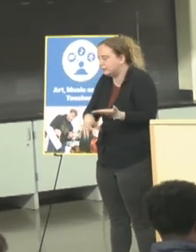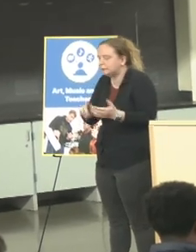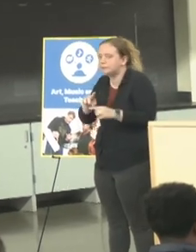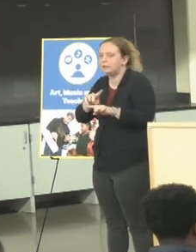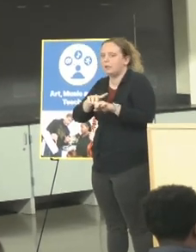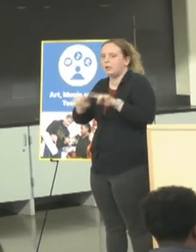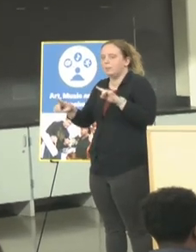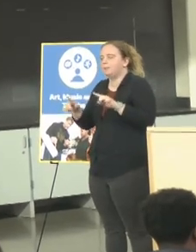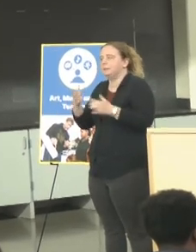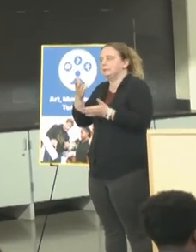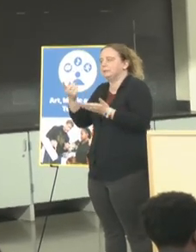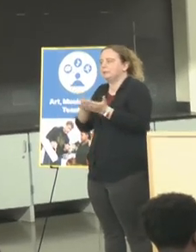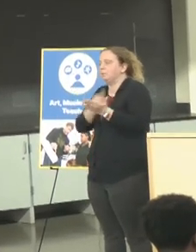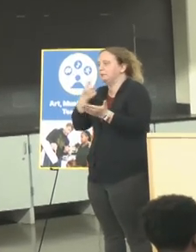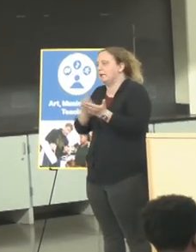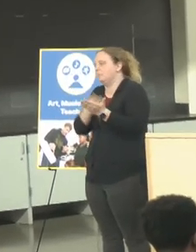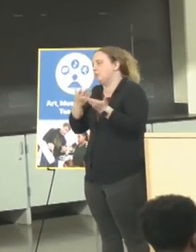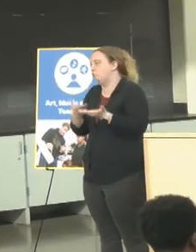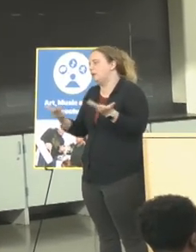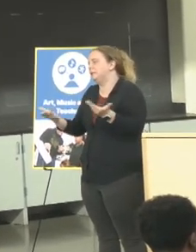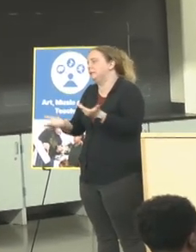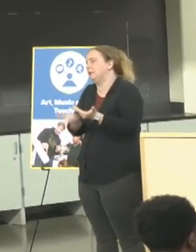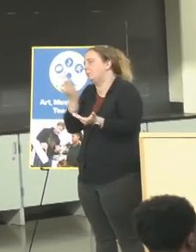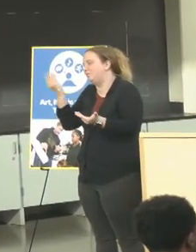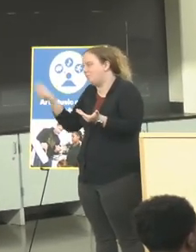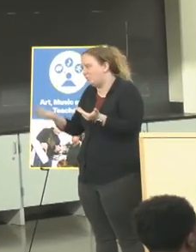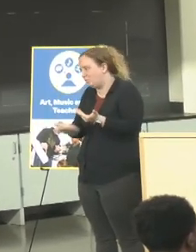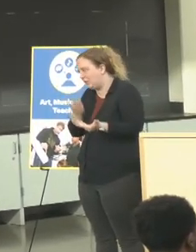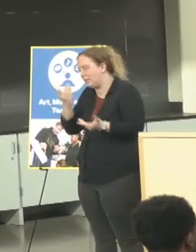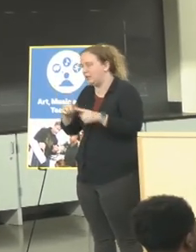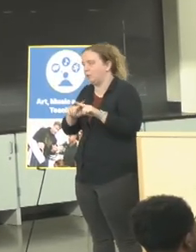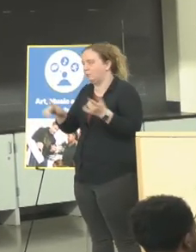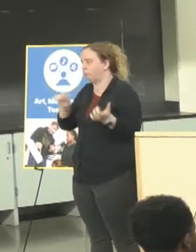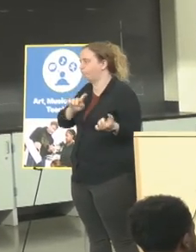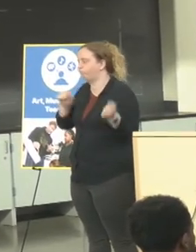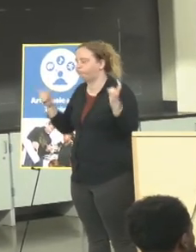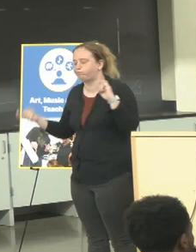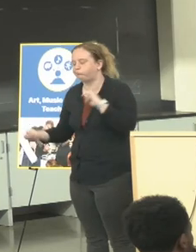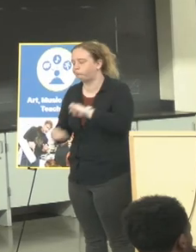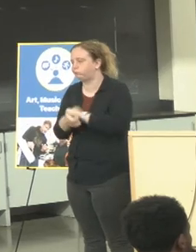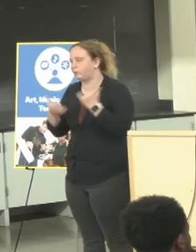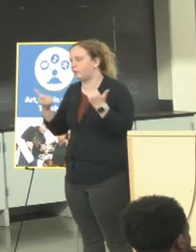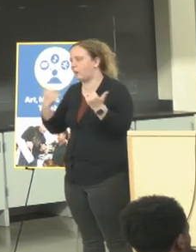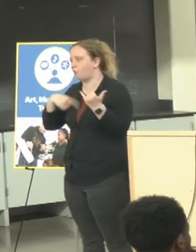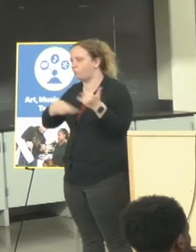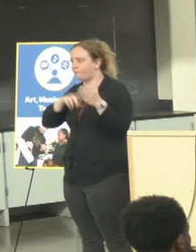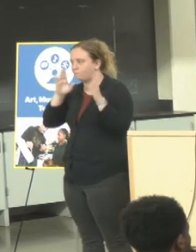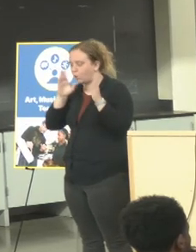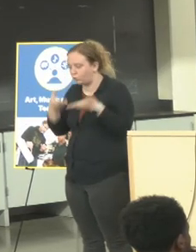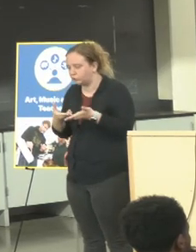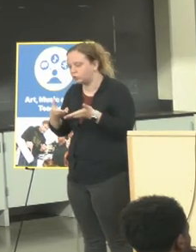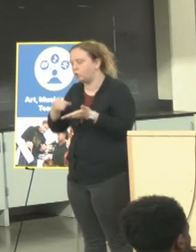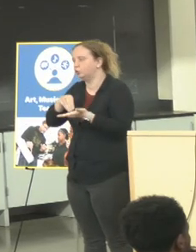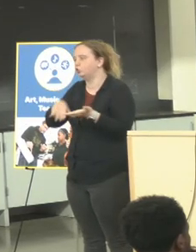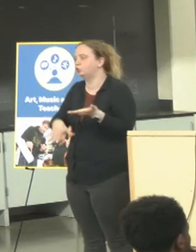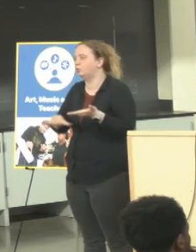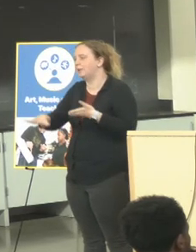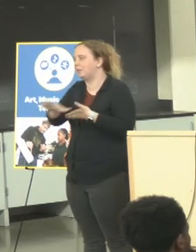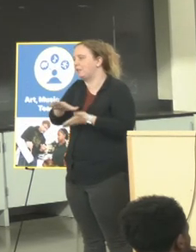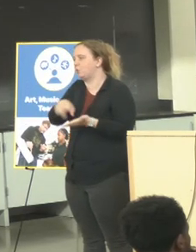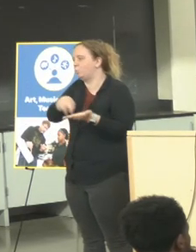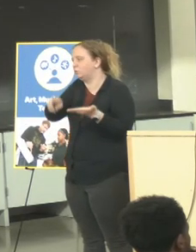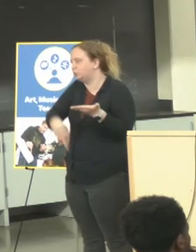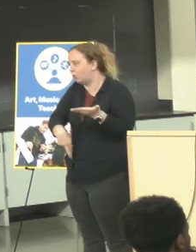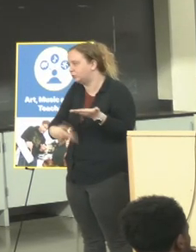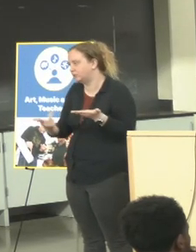that were convenient. Now we're really calibrated to focus on outcomes for students. And so as we think about